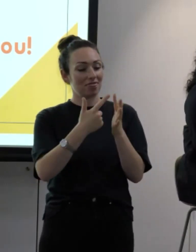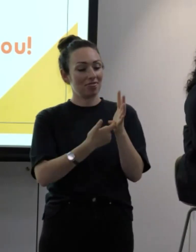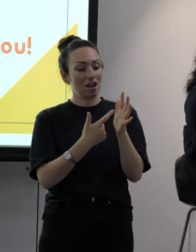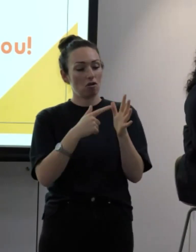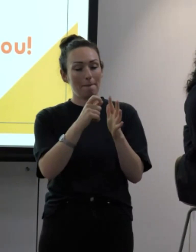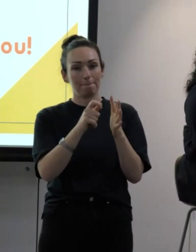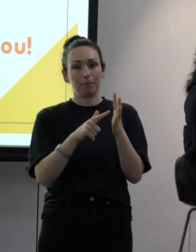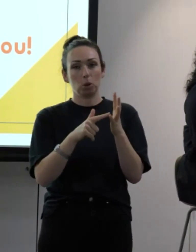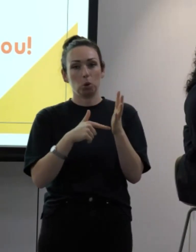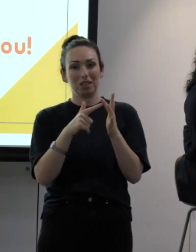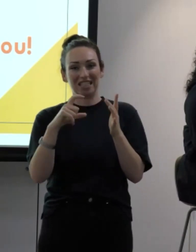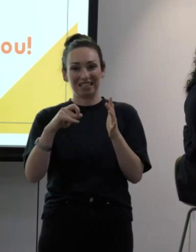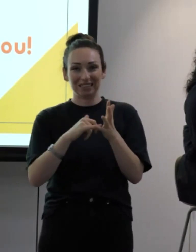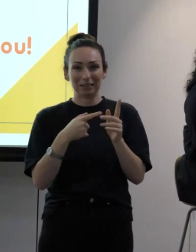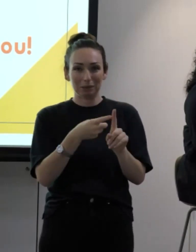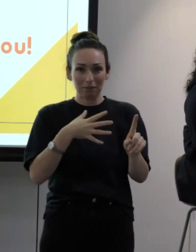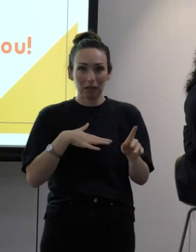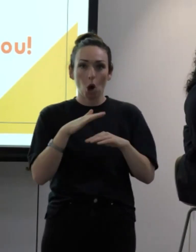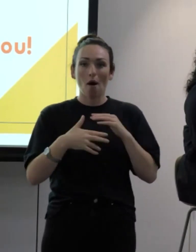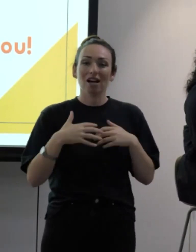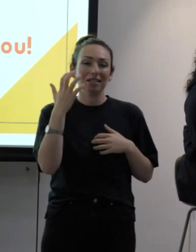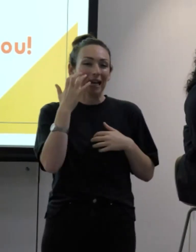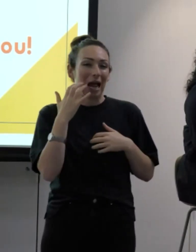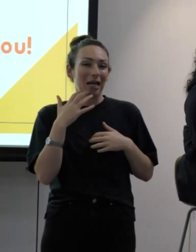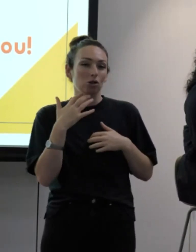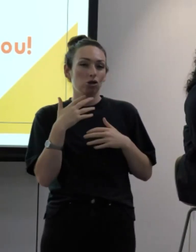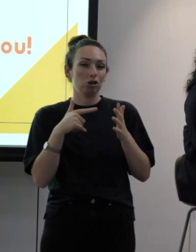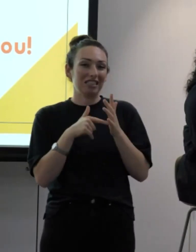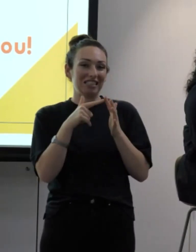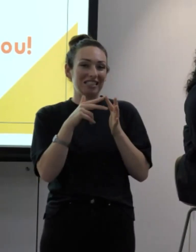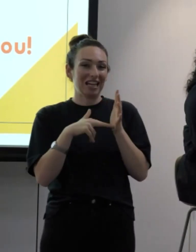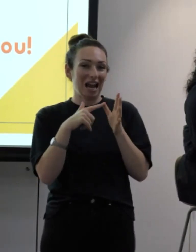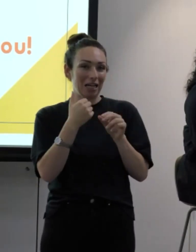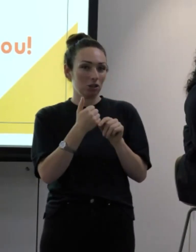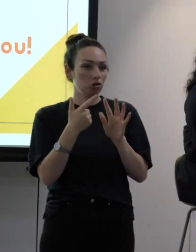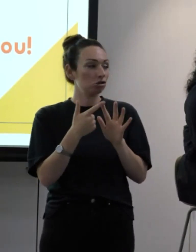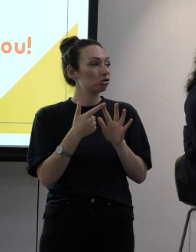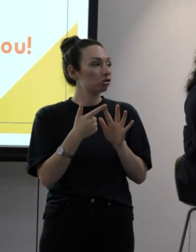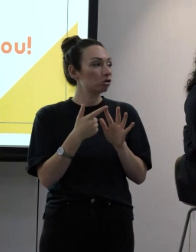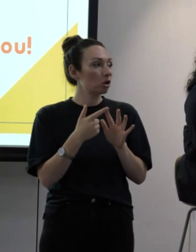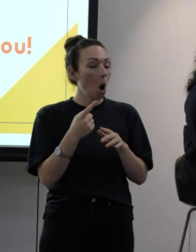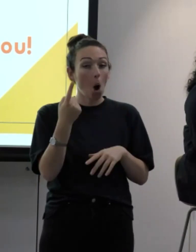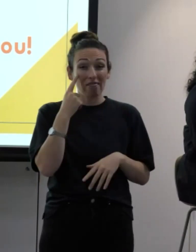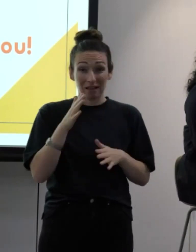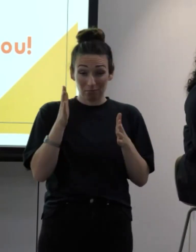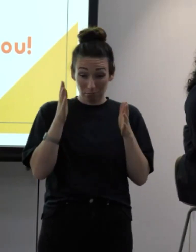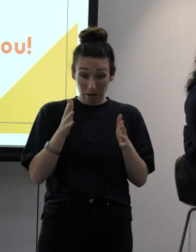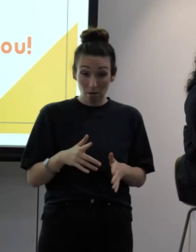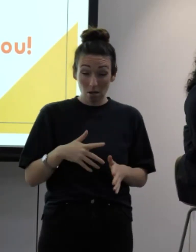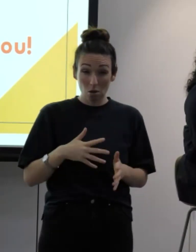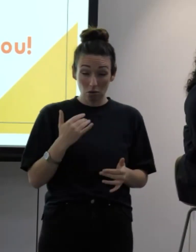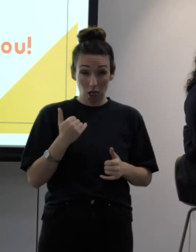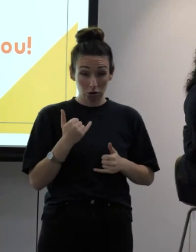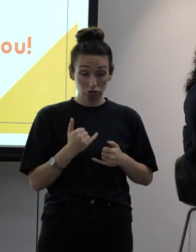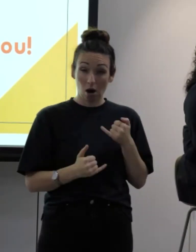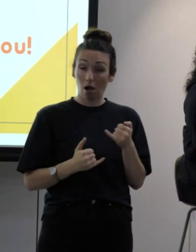compliance, particularly with adolescents. Well, with humans in general, I think people struggle to comply. So I just wondered if you could give us